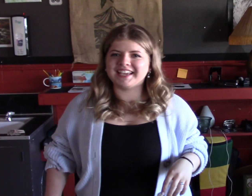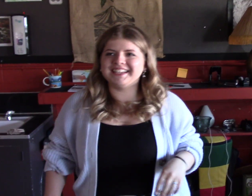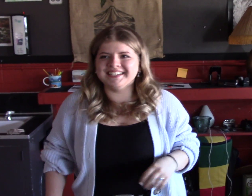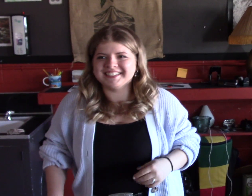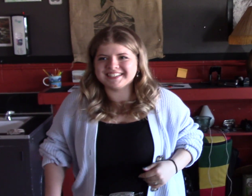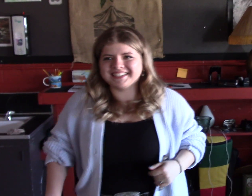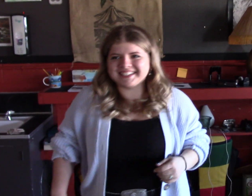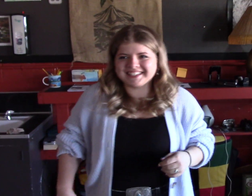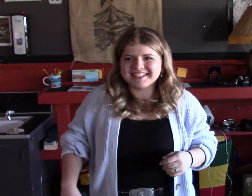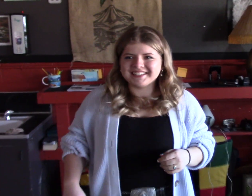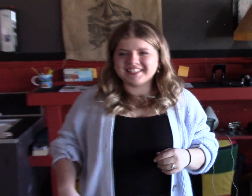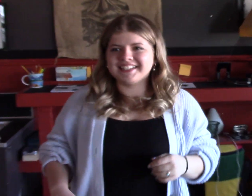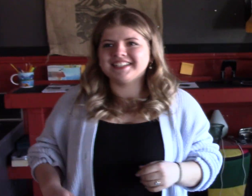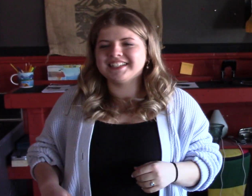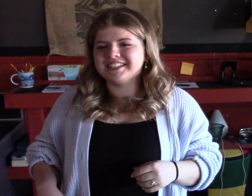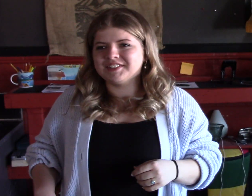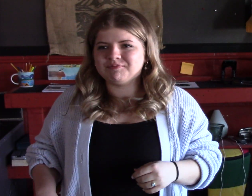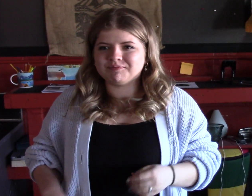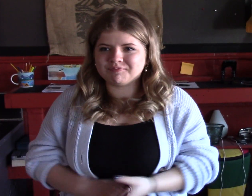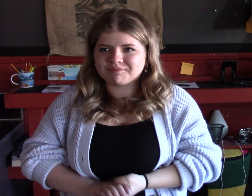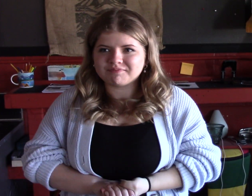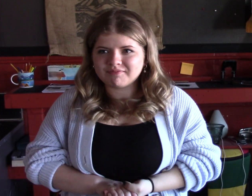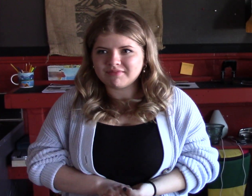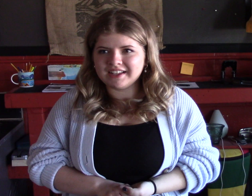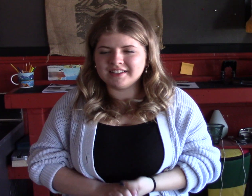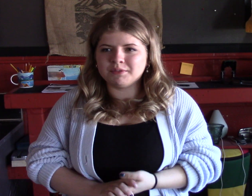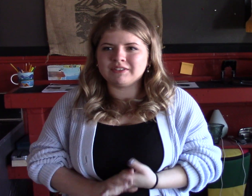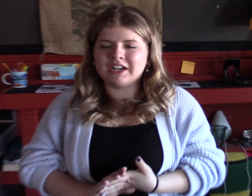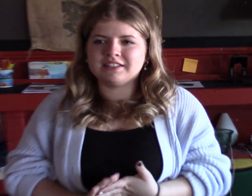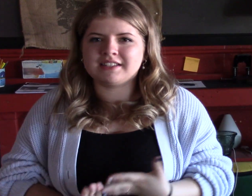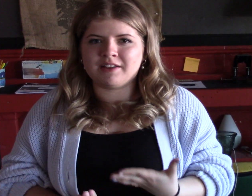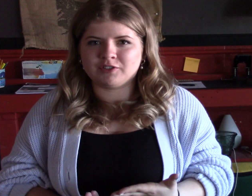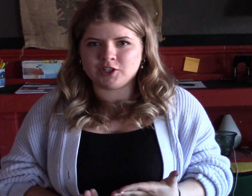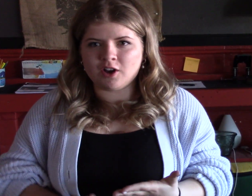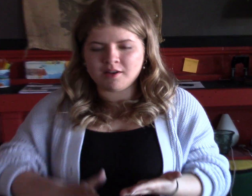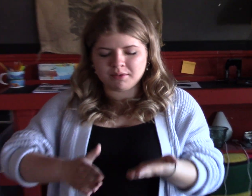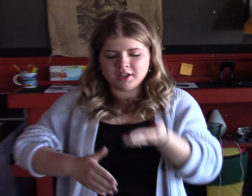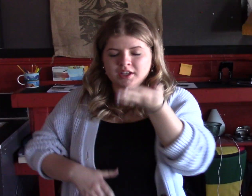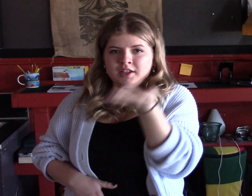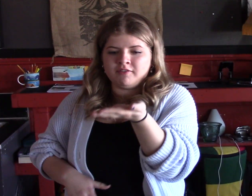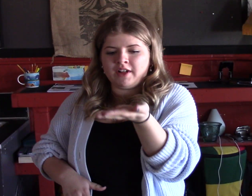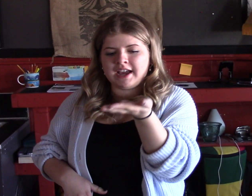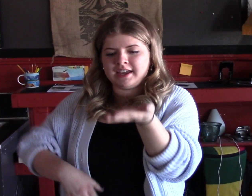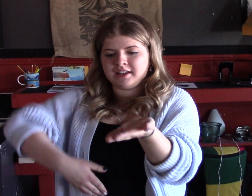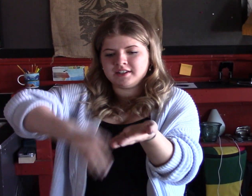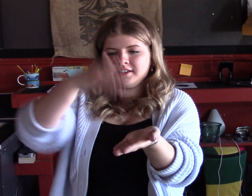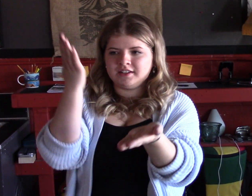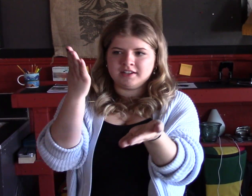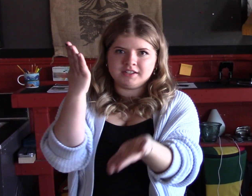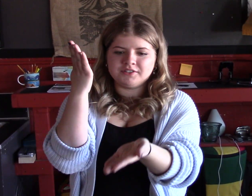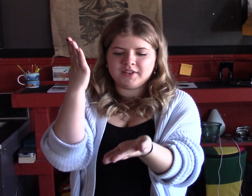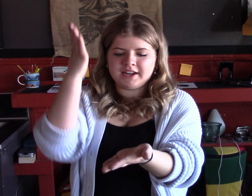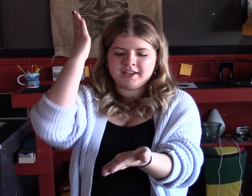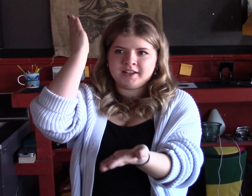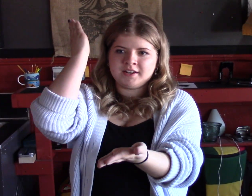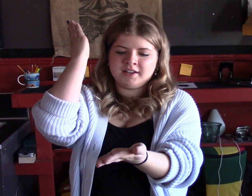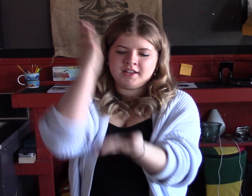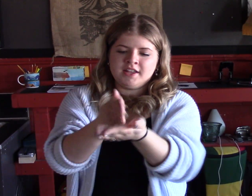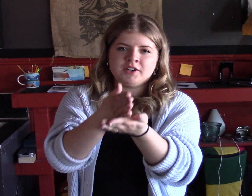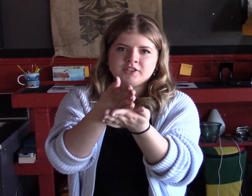Okay. There we go. And then we've got the sign for stop, flat hand, another flat hand, crisscross